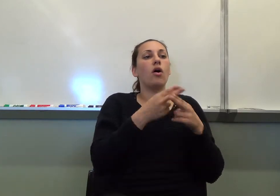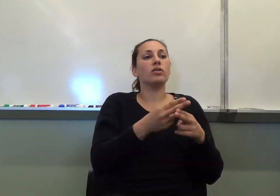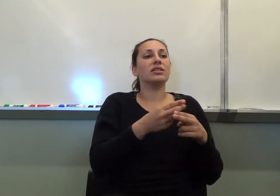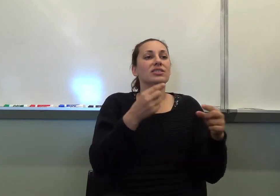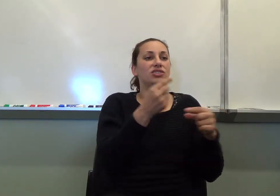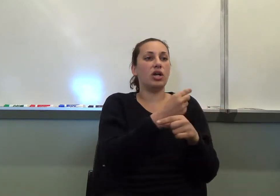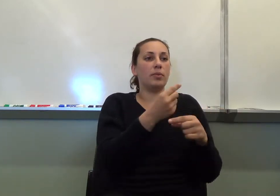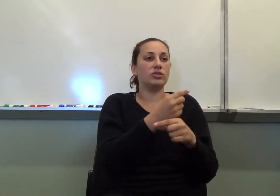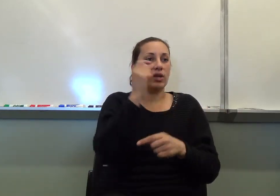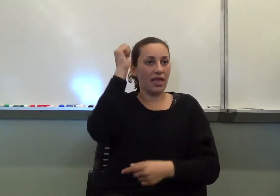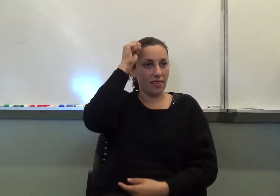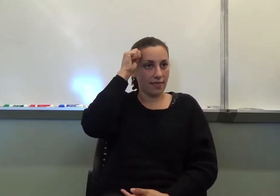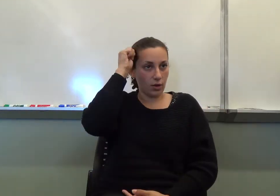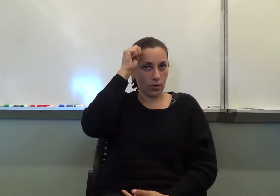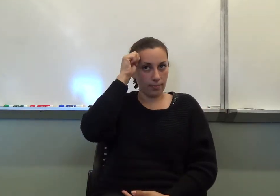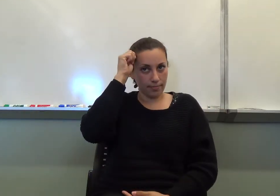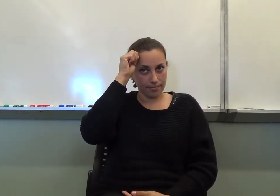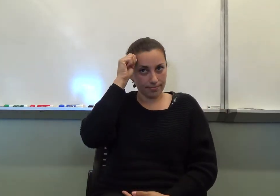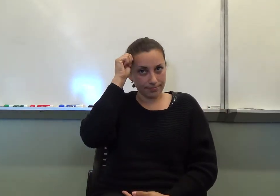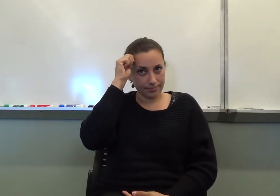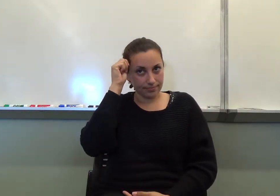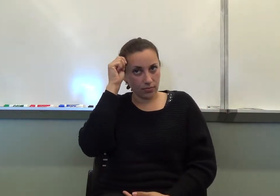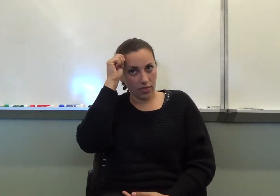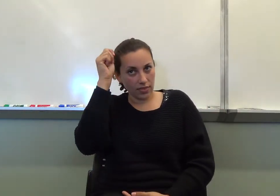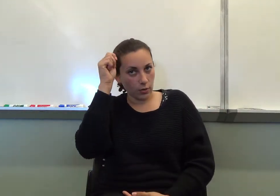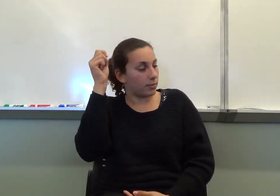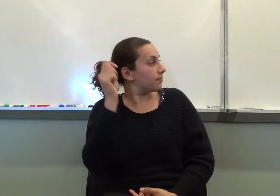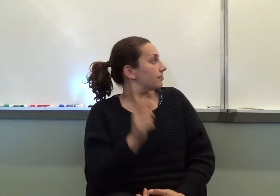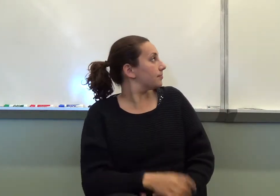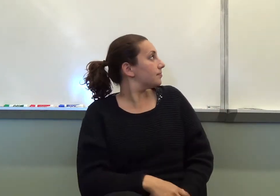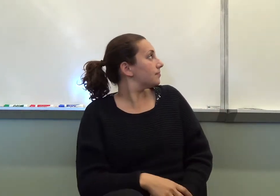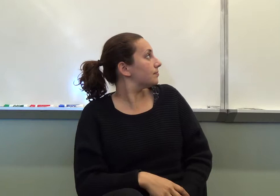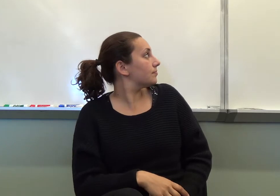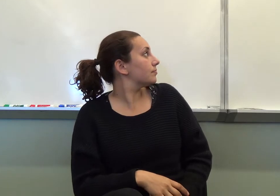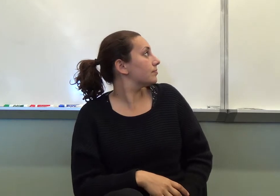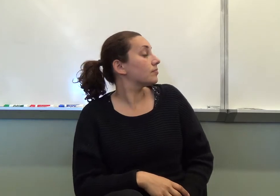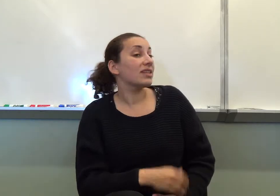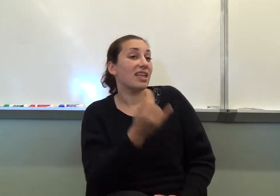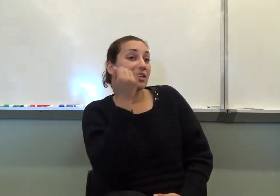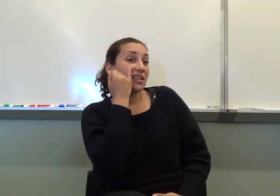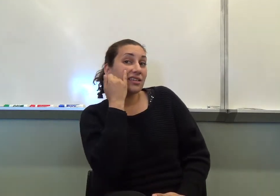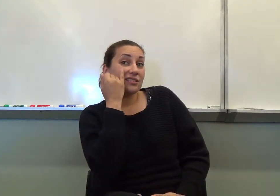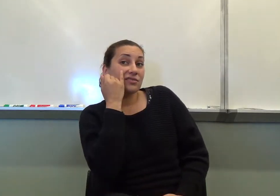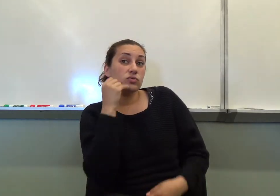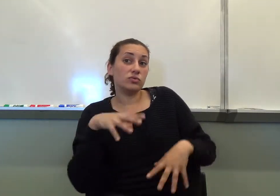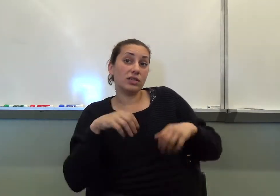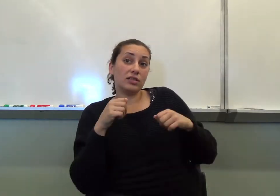Geometry theorem is something that if you were in the geometry class, they would actually prove